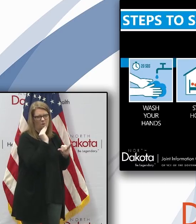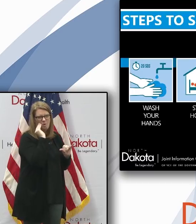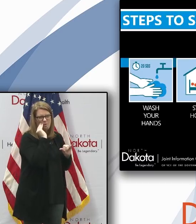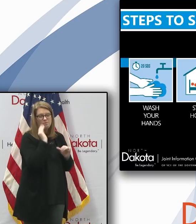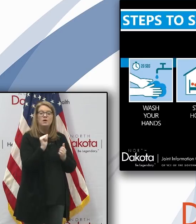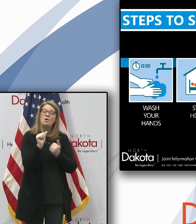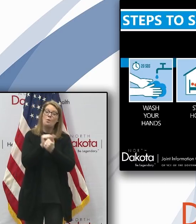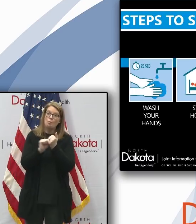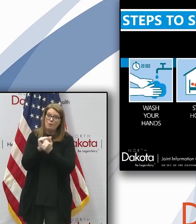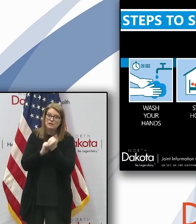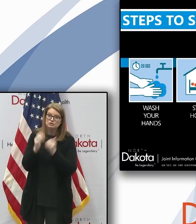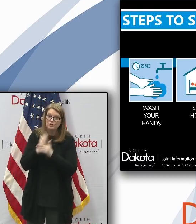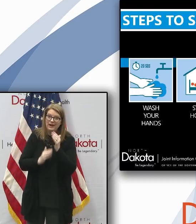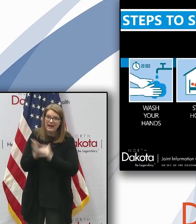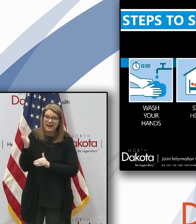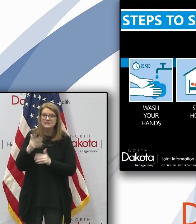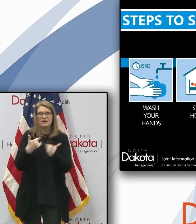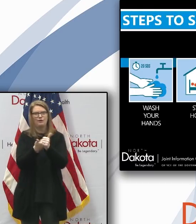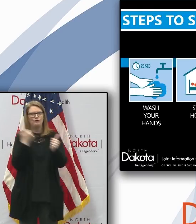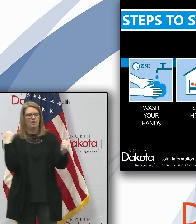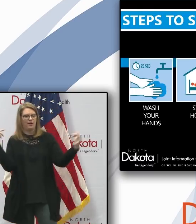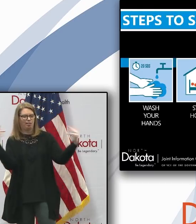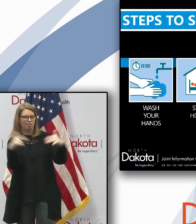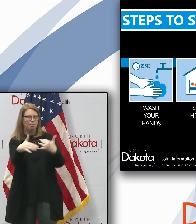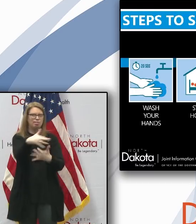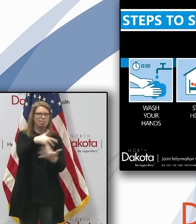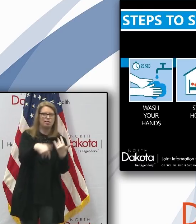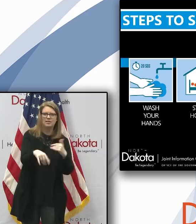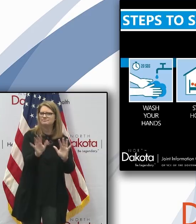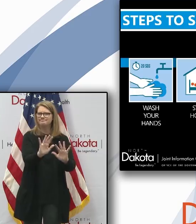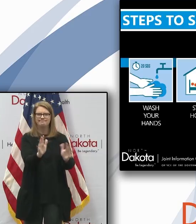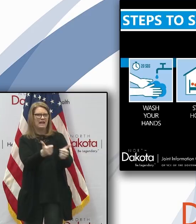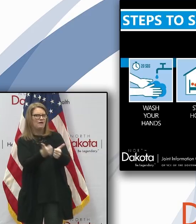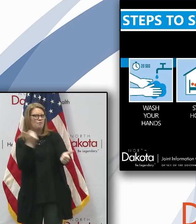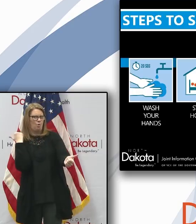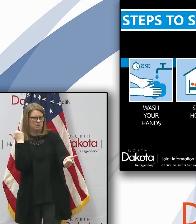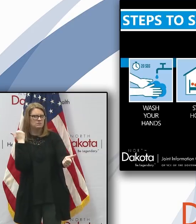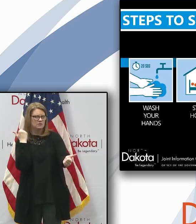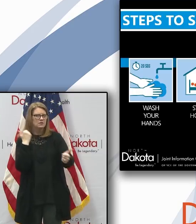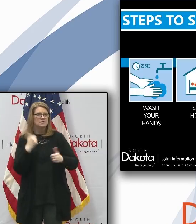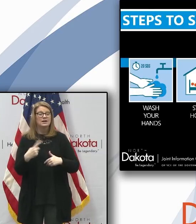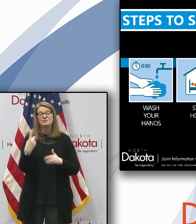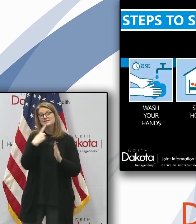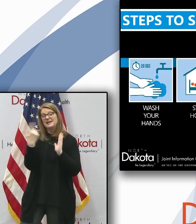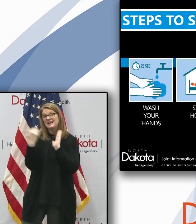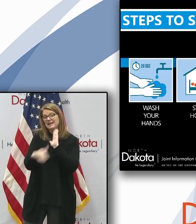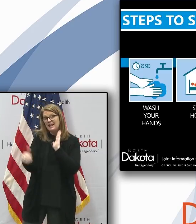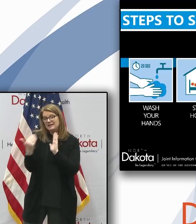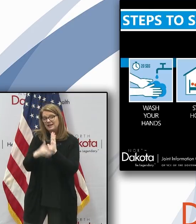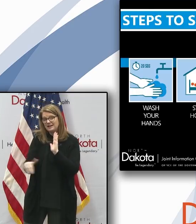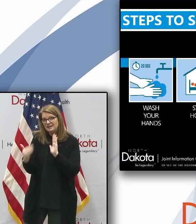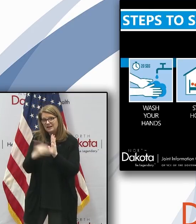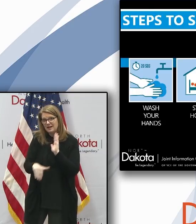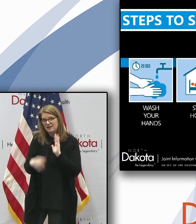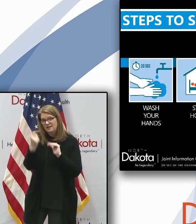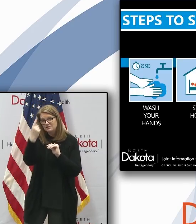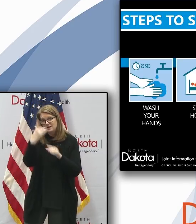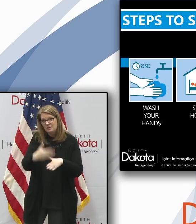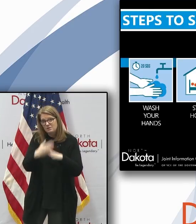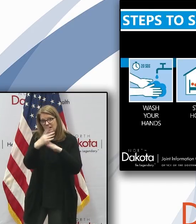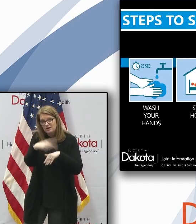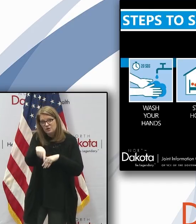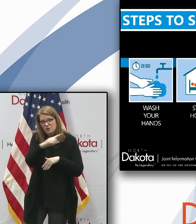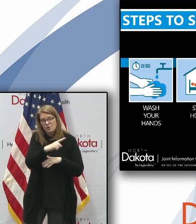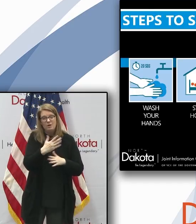your hands is key. And we've said this over and over, but this could help protect you and protect